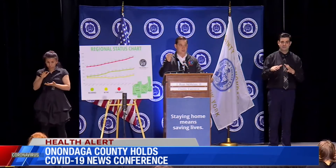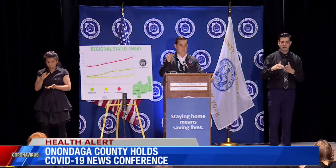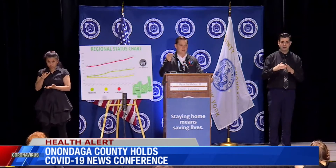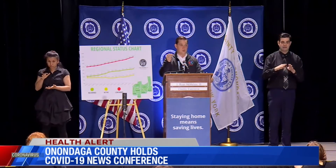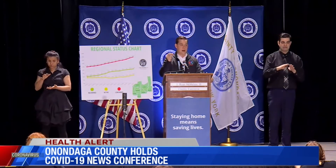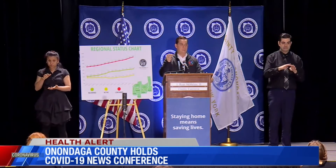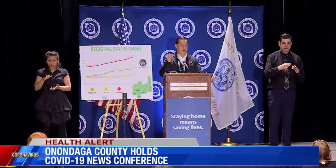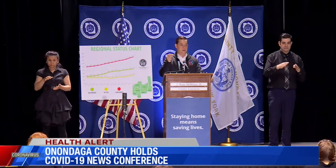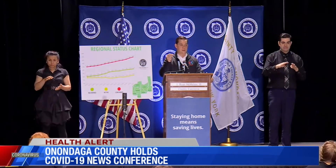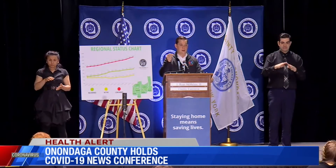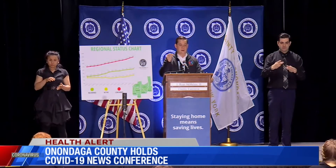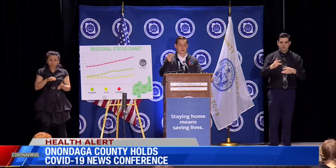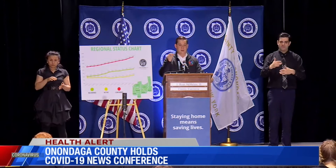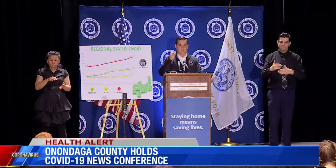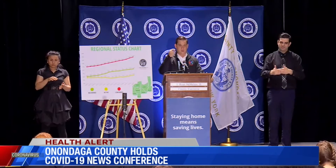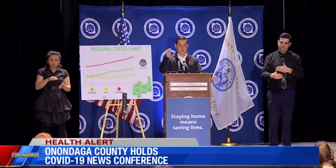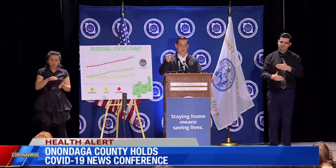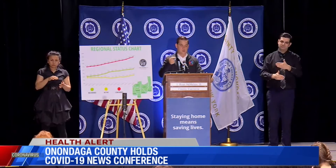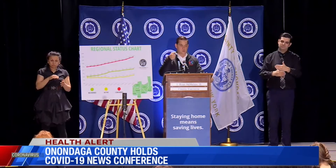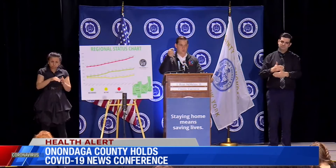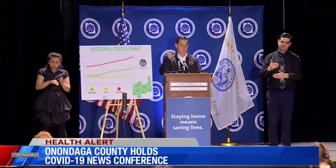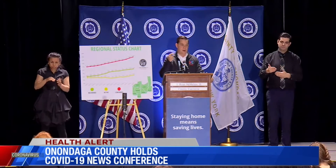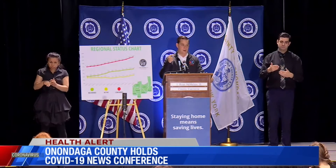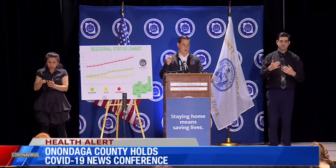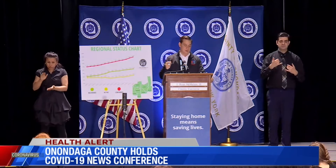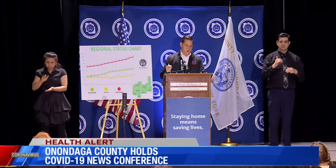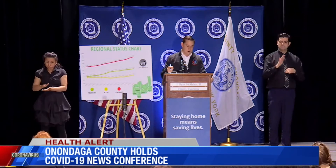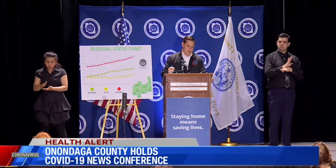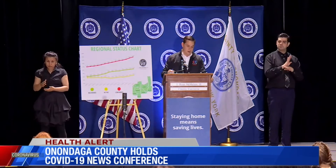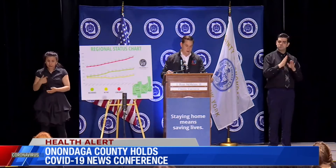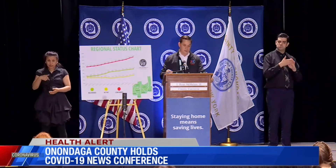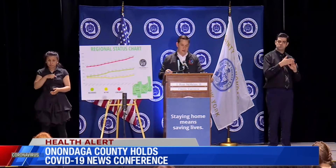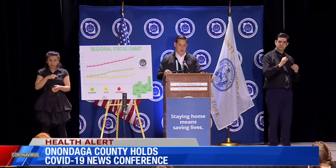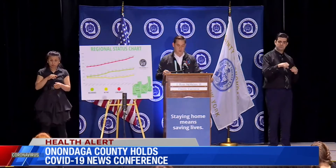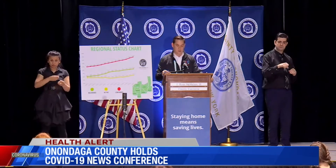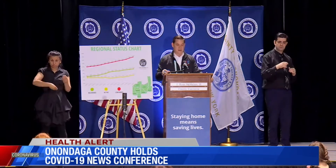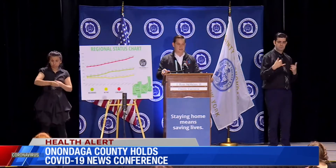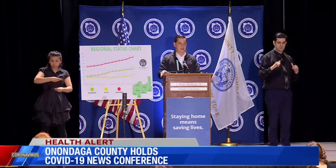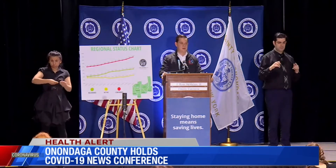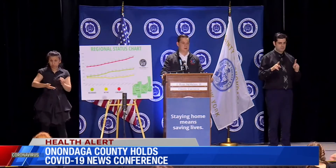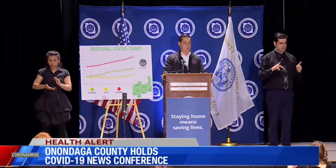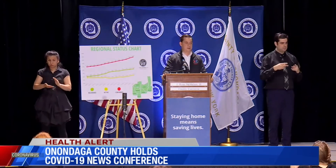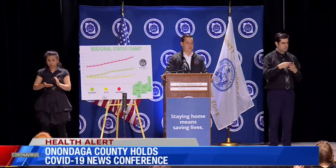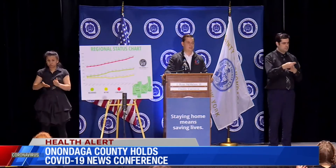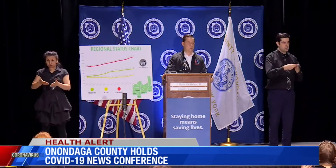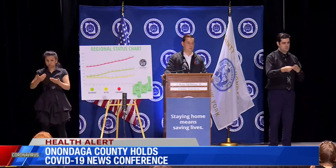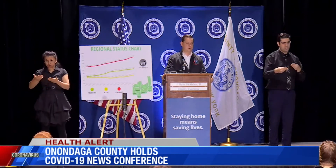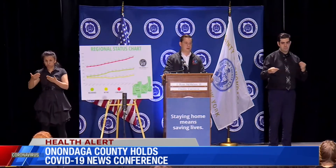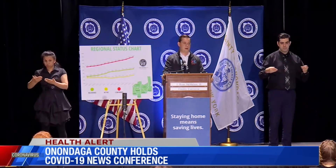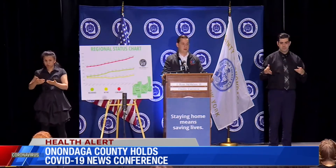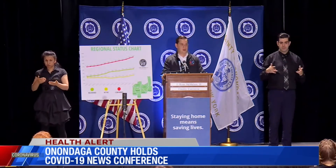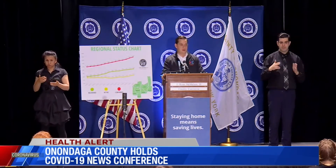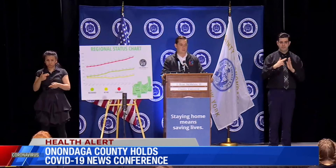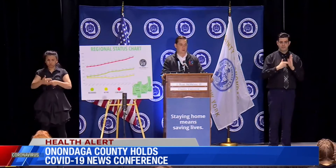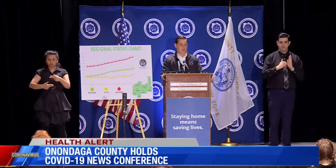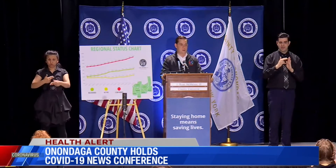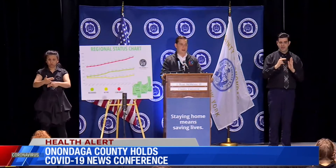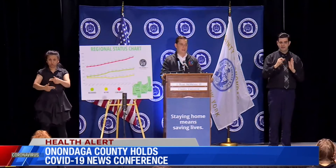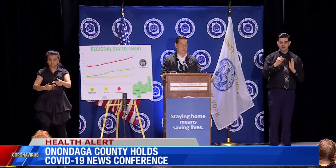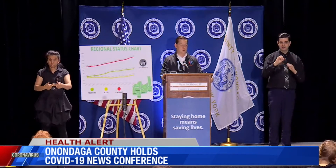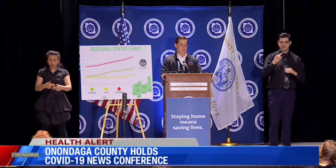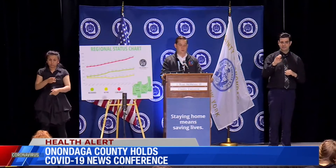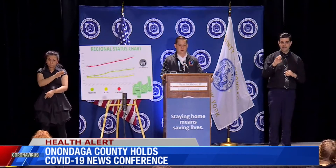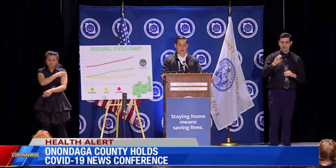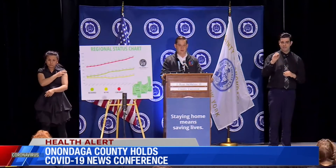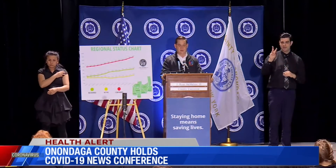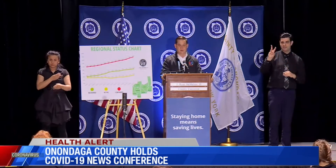many businesses still operating today. There's still consumer spending. I heard paint sales are up like 600%. Everybody's